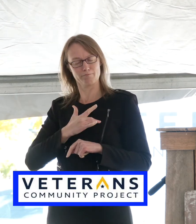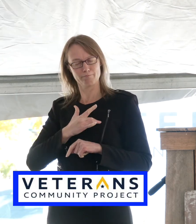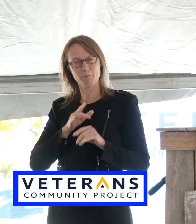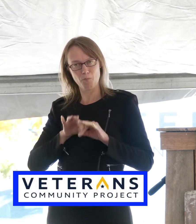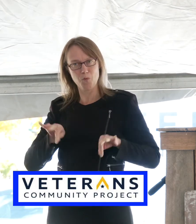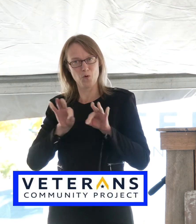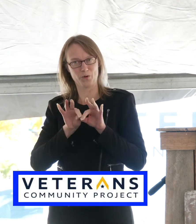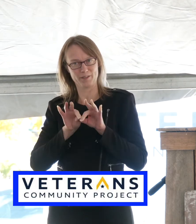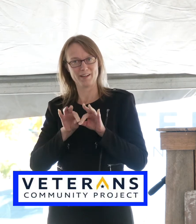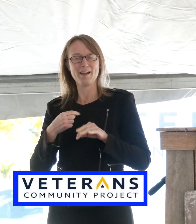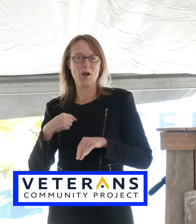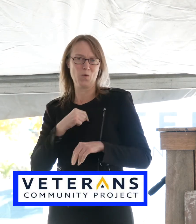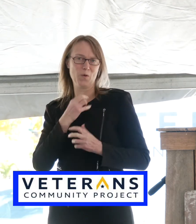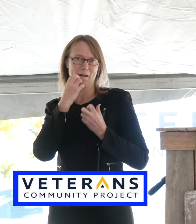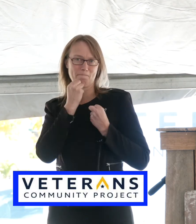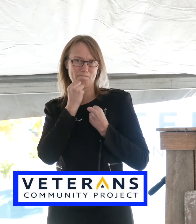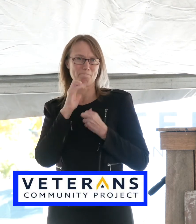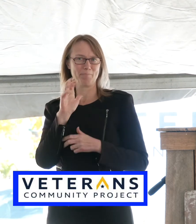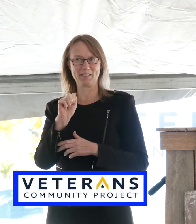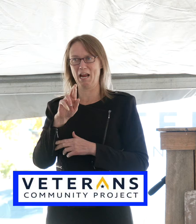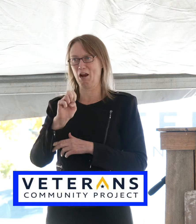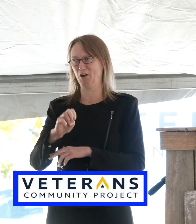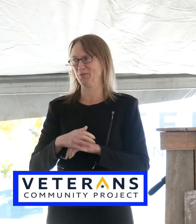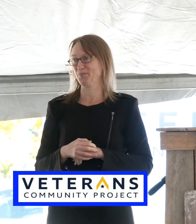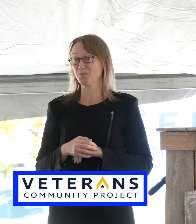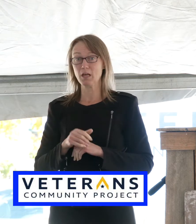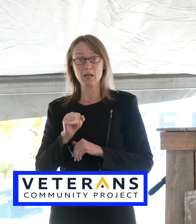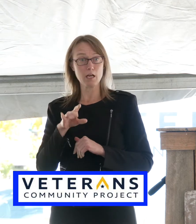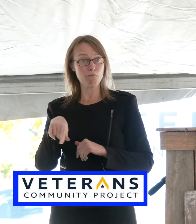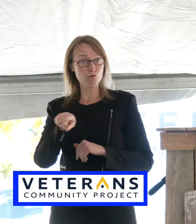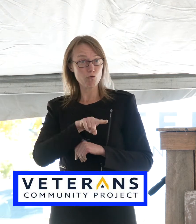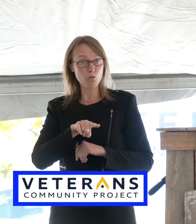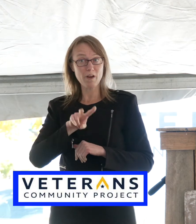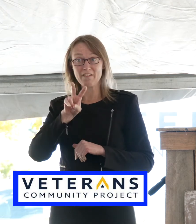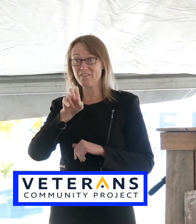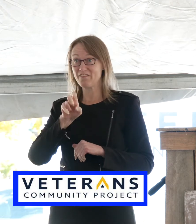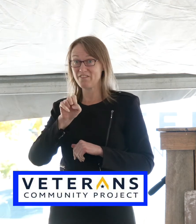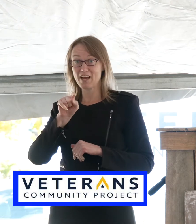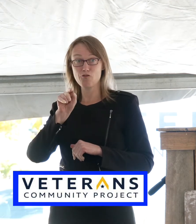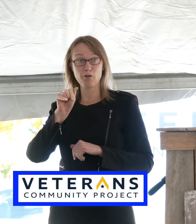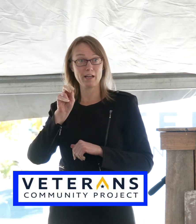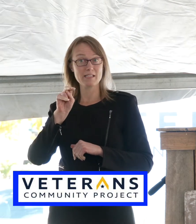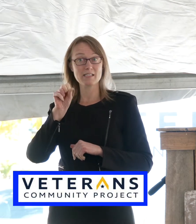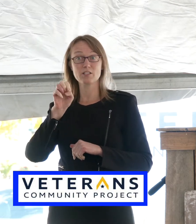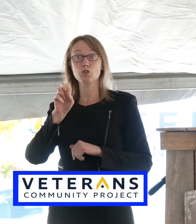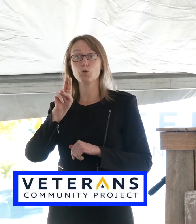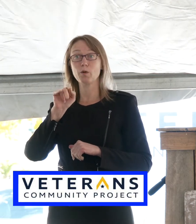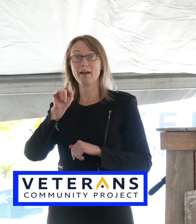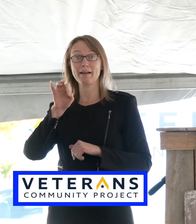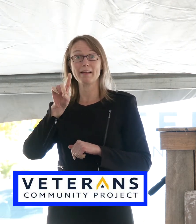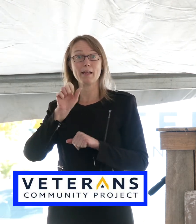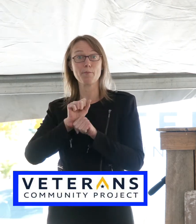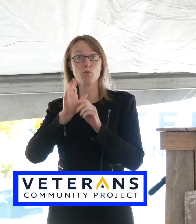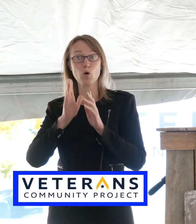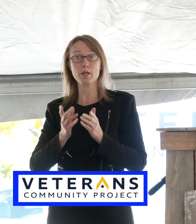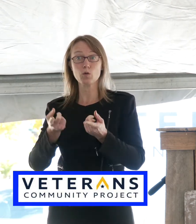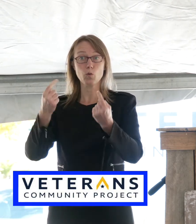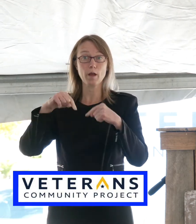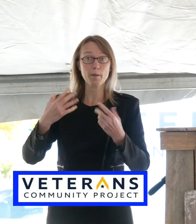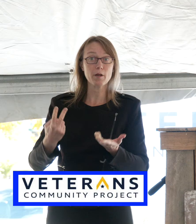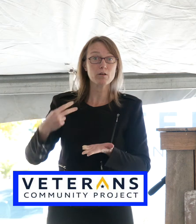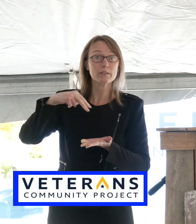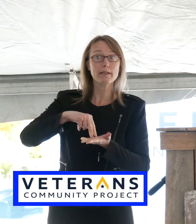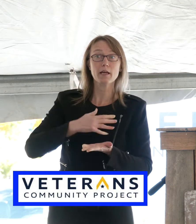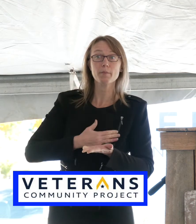it because we care. If you're a Veterans United employee that came here today and made the trip, could you stand up? I just want you